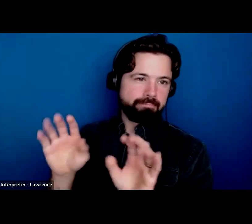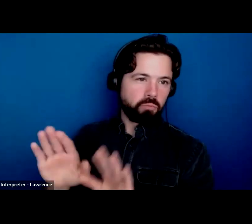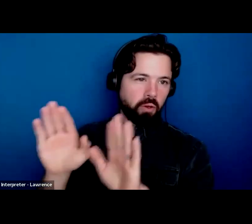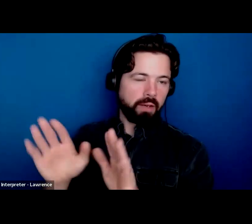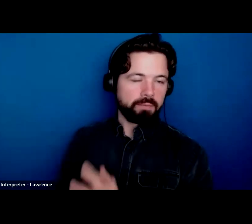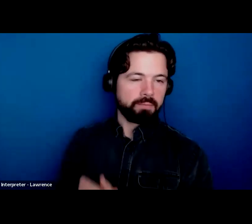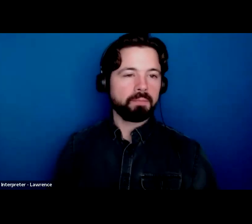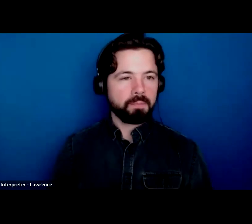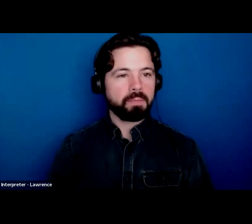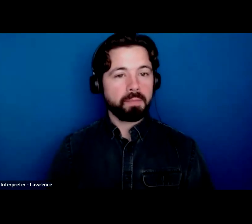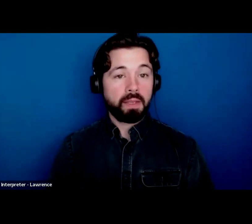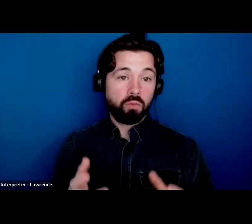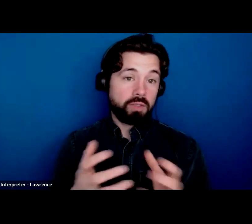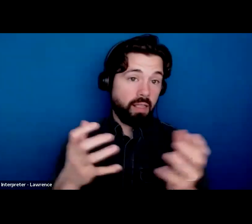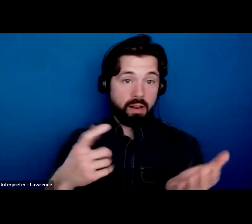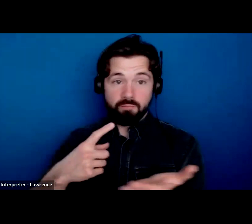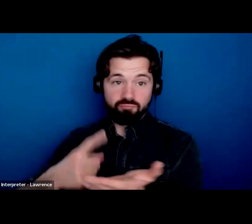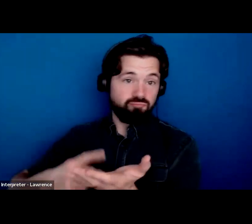It sounded like, the